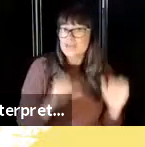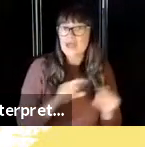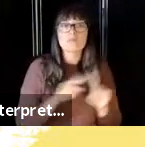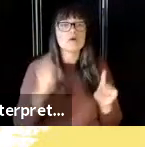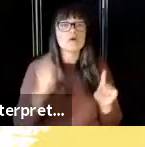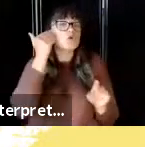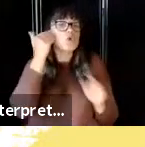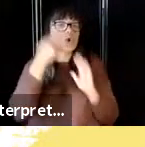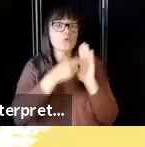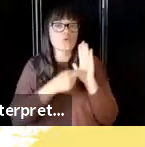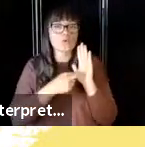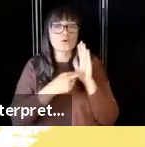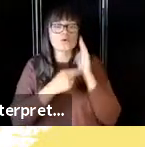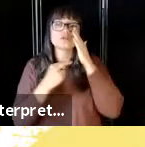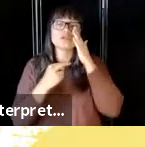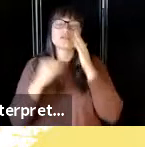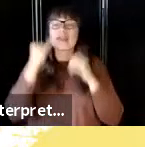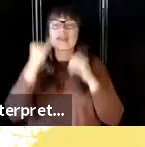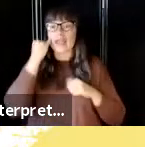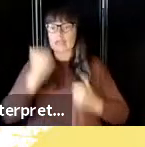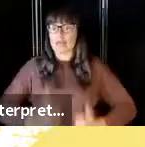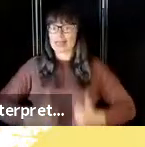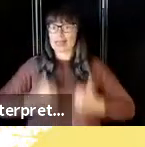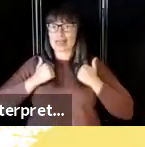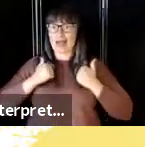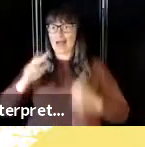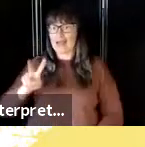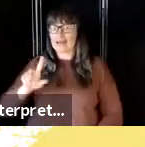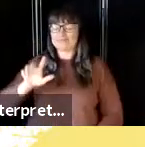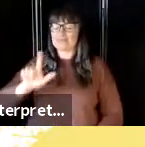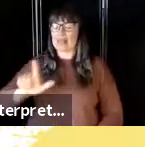rules so that when you're in a live performance that you